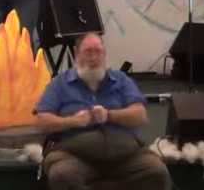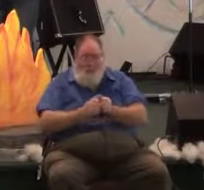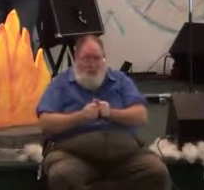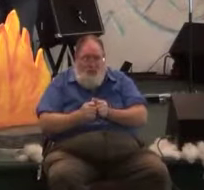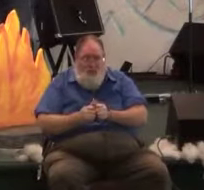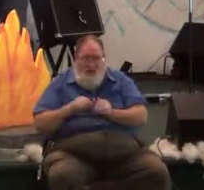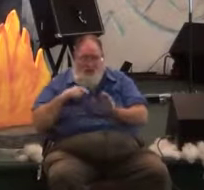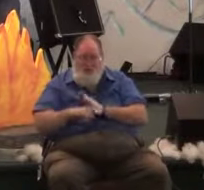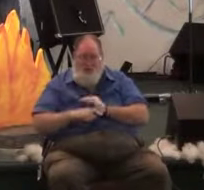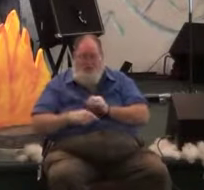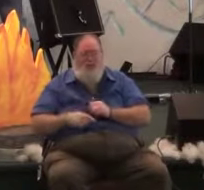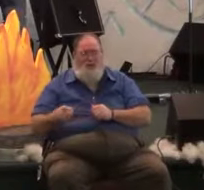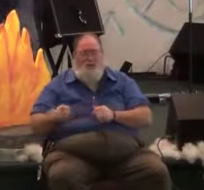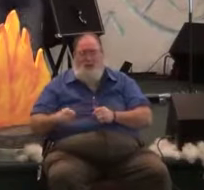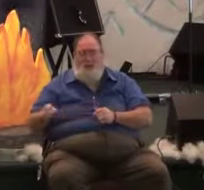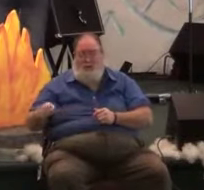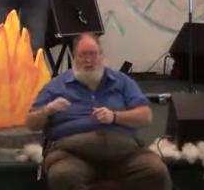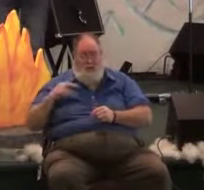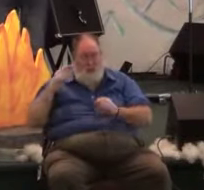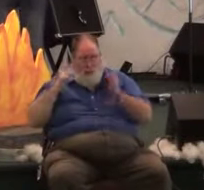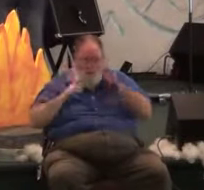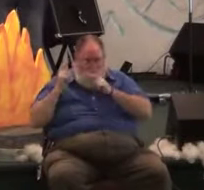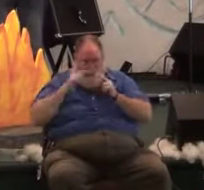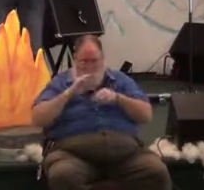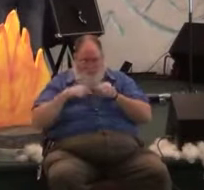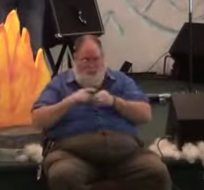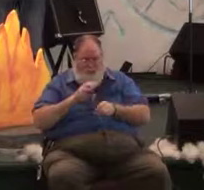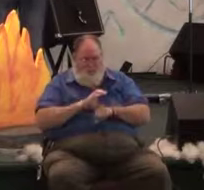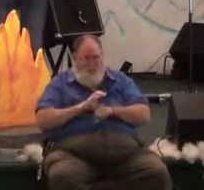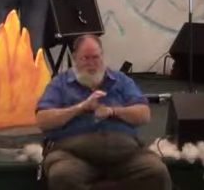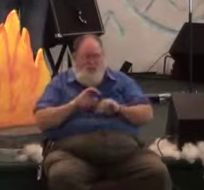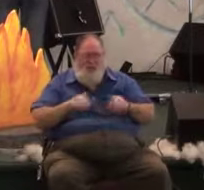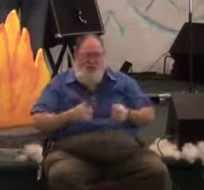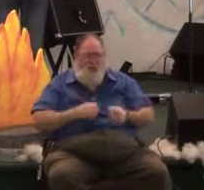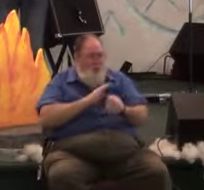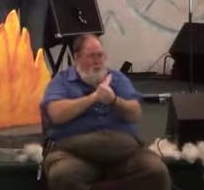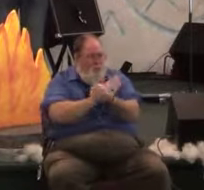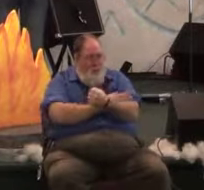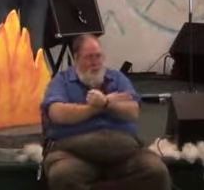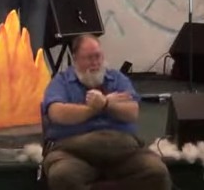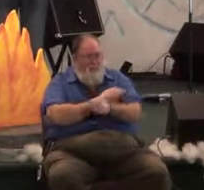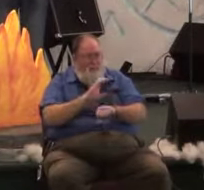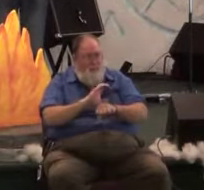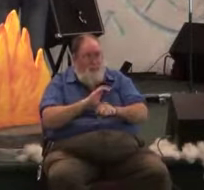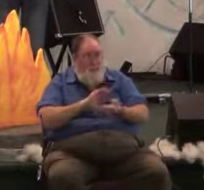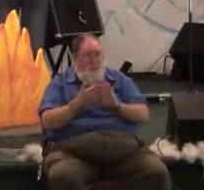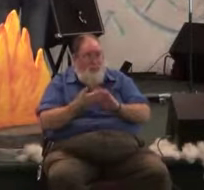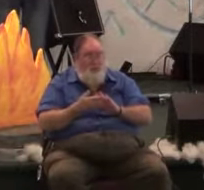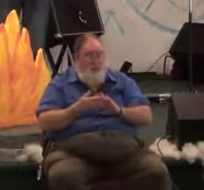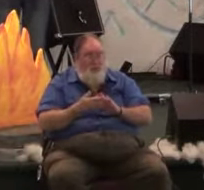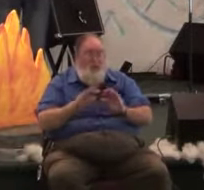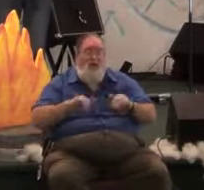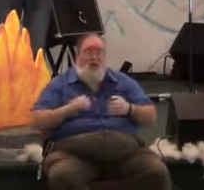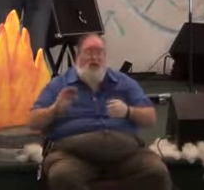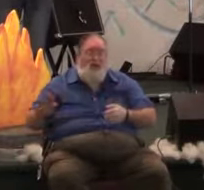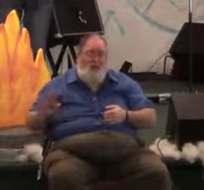And he's really worried about the church and how powerful they're getting, and how his